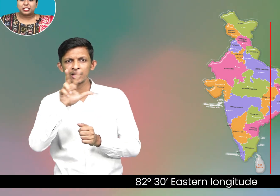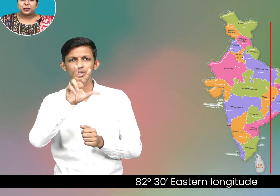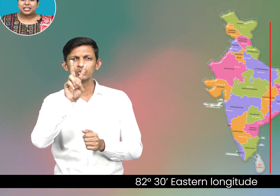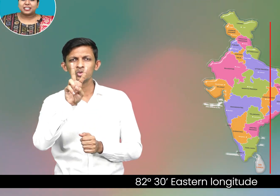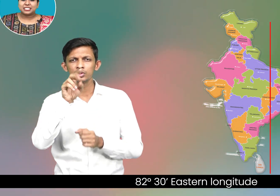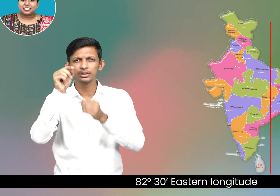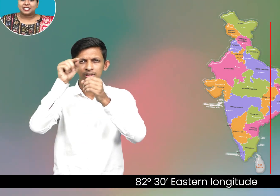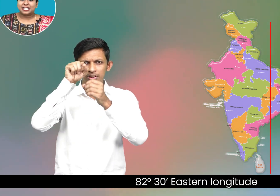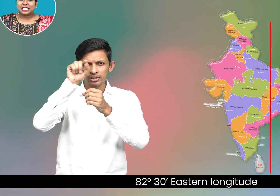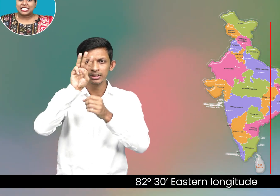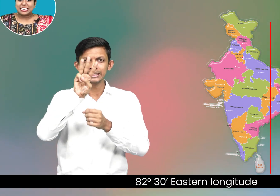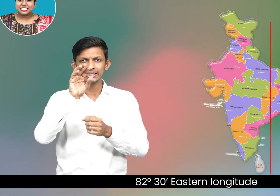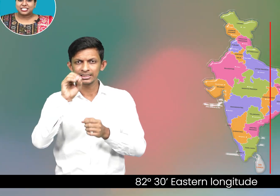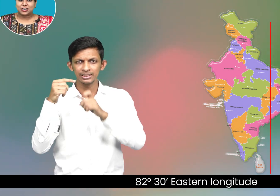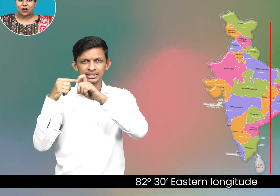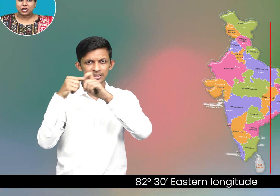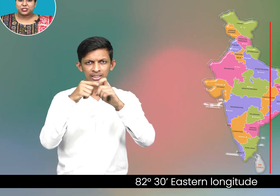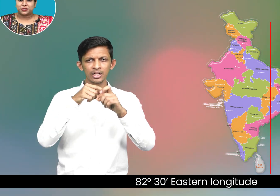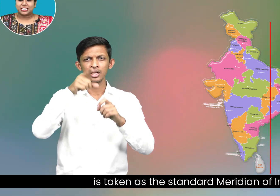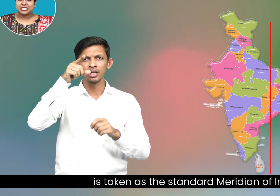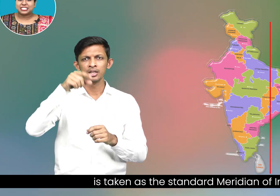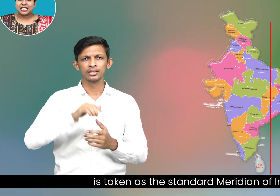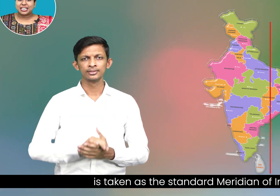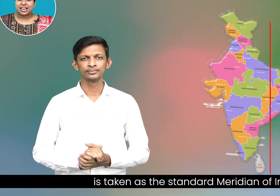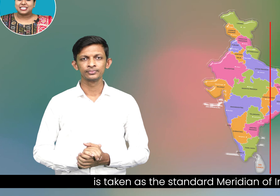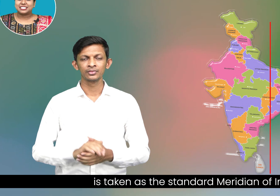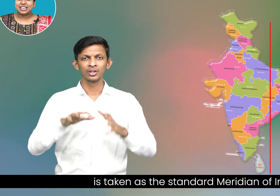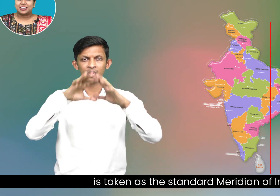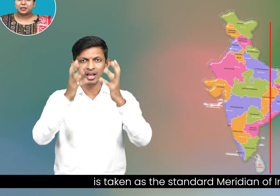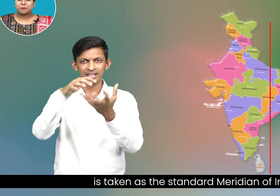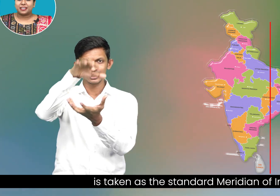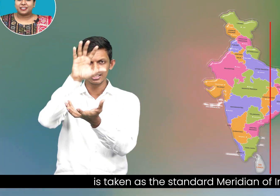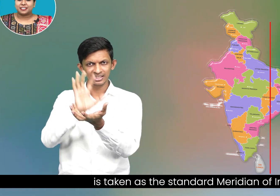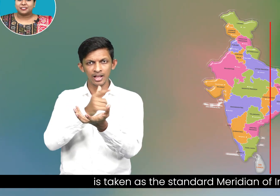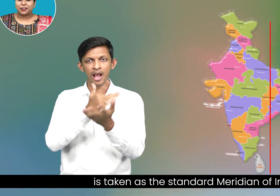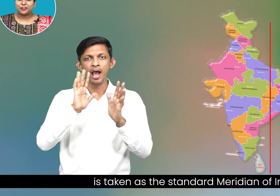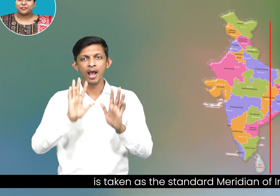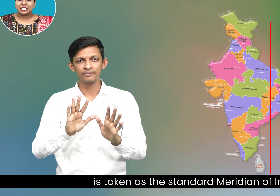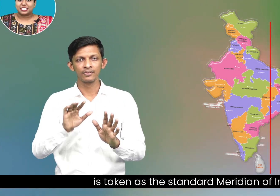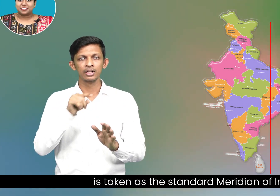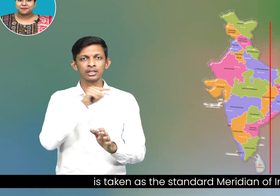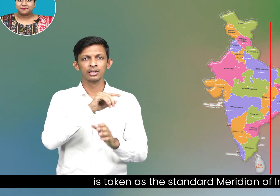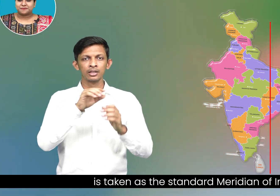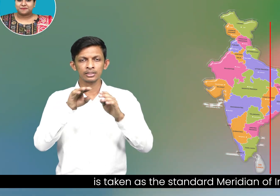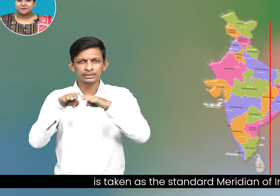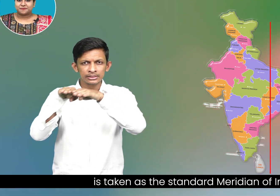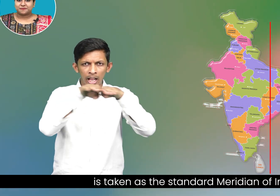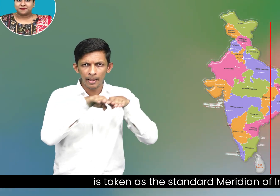82 degrees 30 eastern longitude is taken as standard meridian of India.